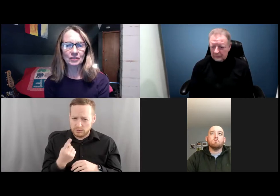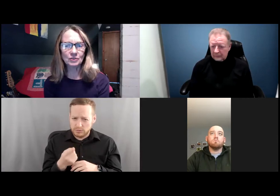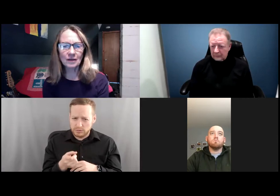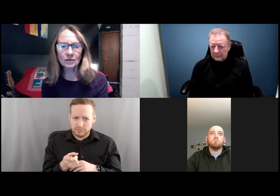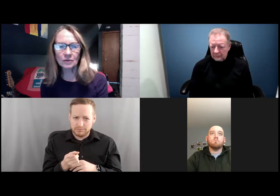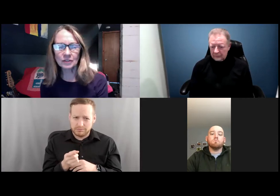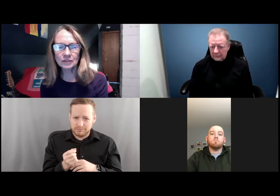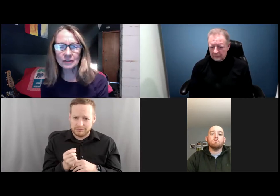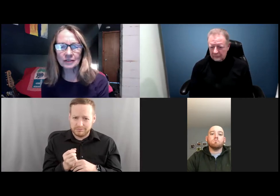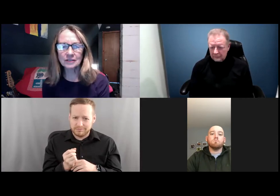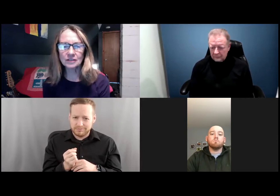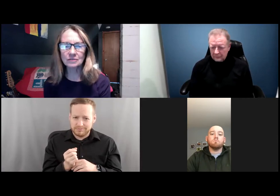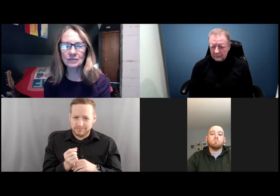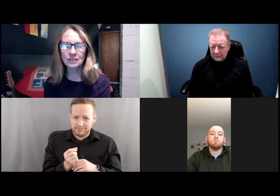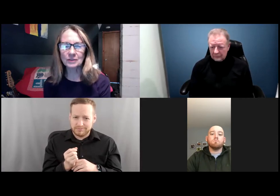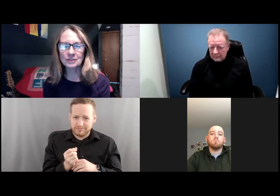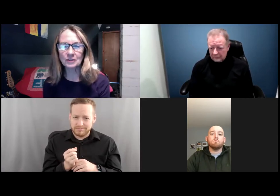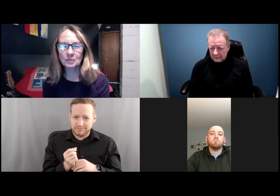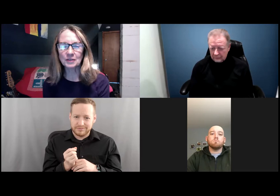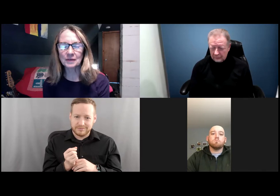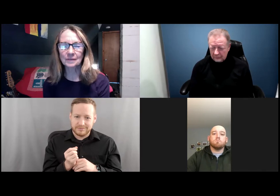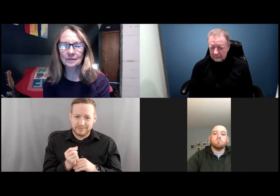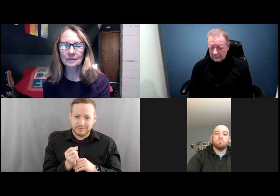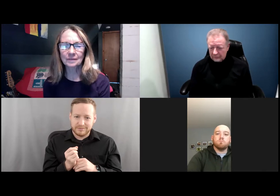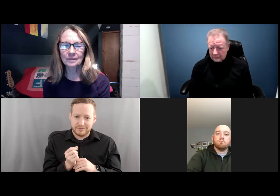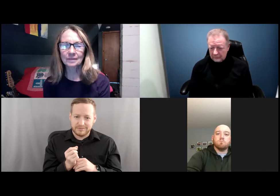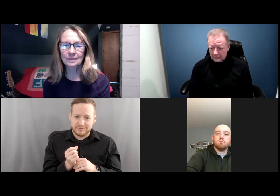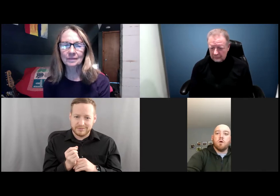Brett, did you have a question? I see your video is still open.